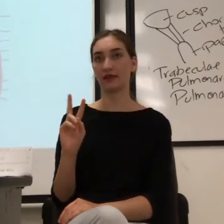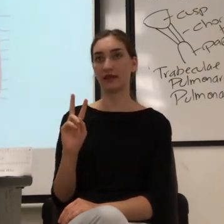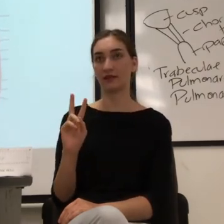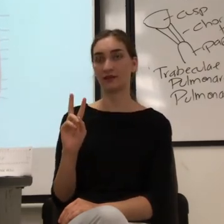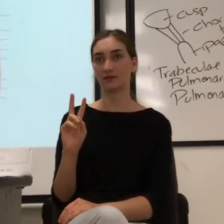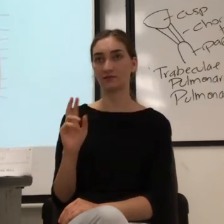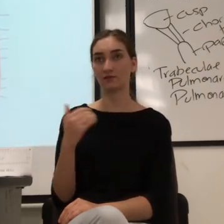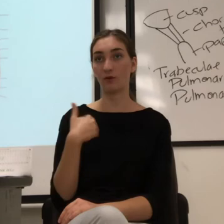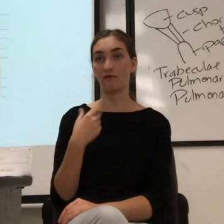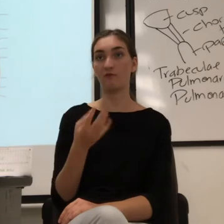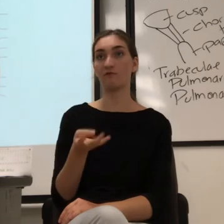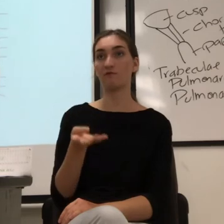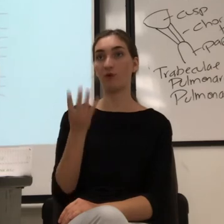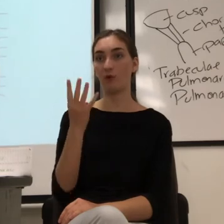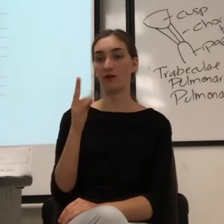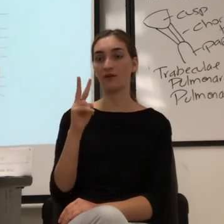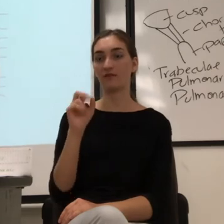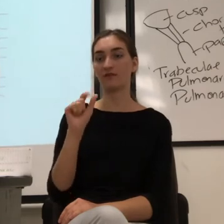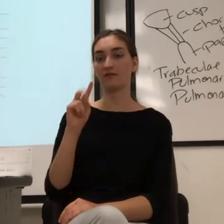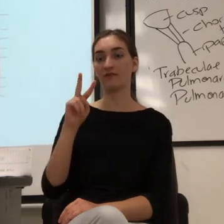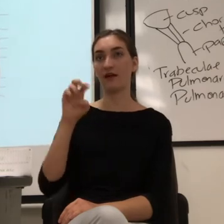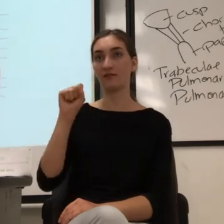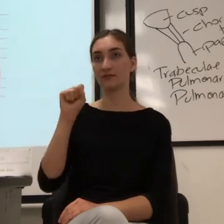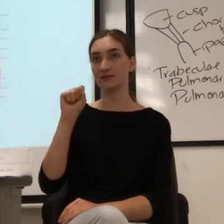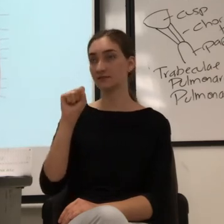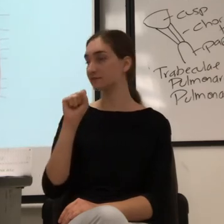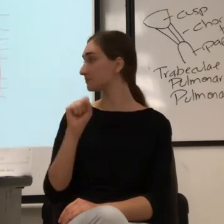and you got four valves. They're pictured open here.